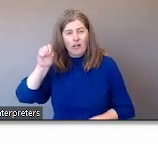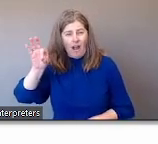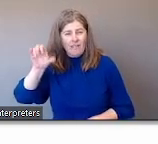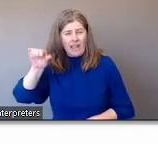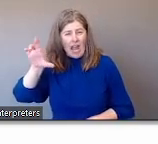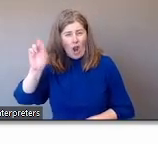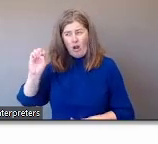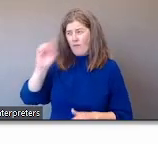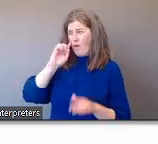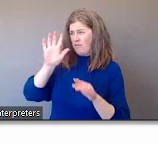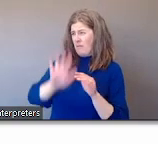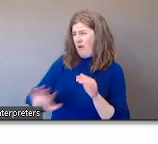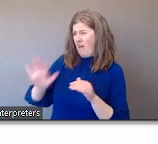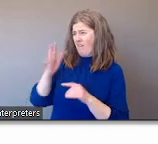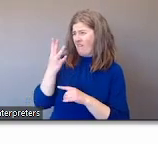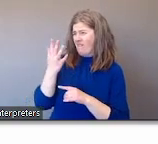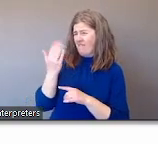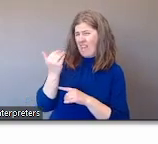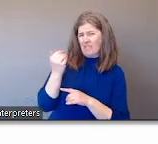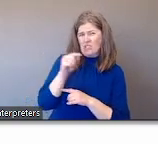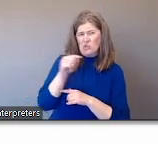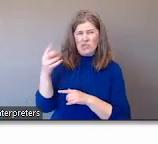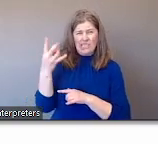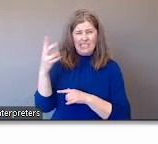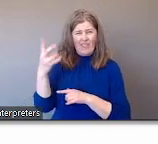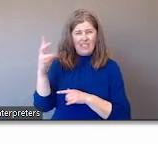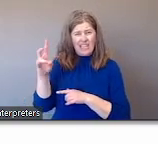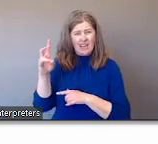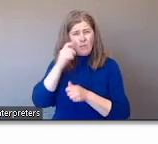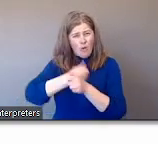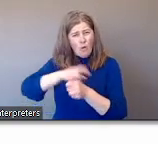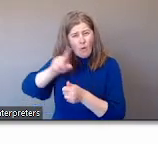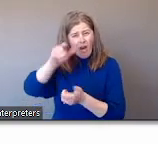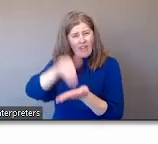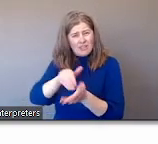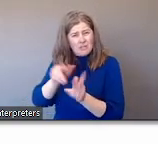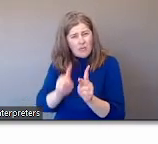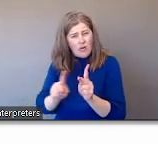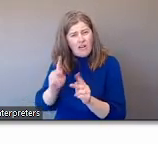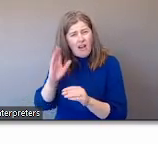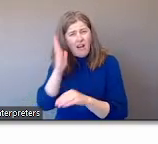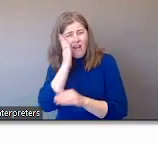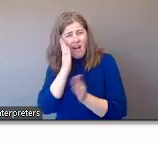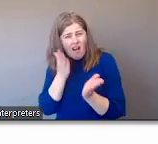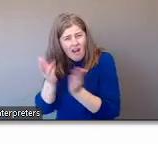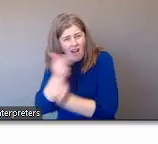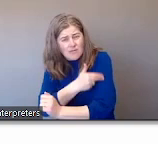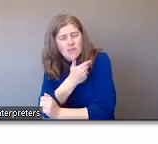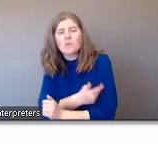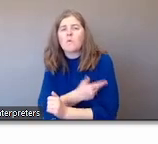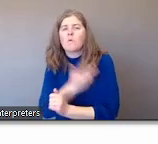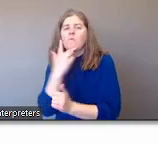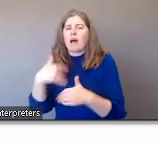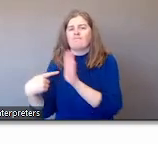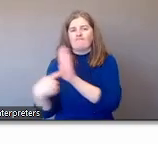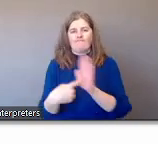17 hospitalizations per 100,000 people. And that's reflective of New